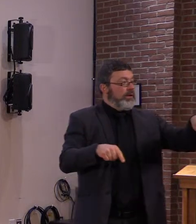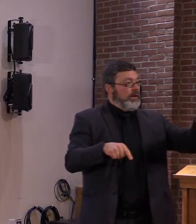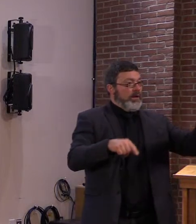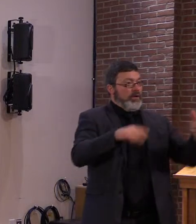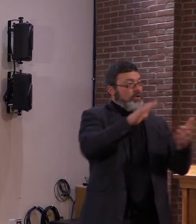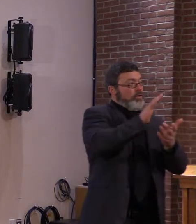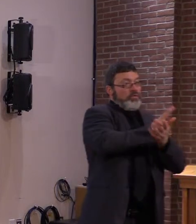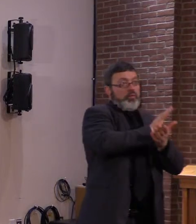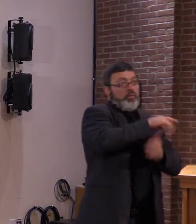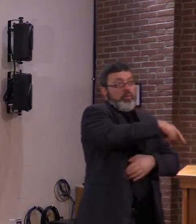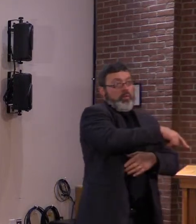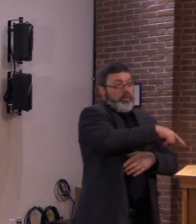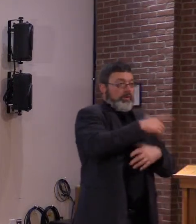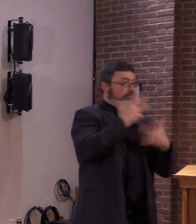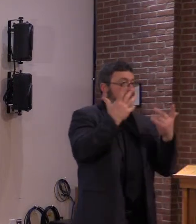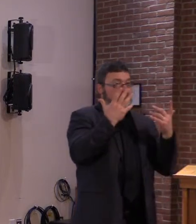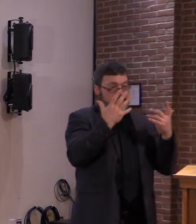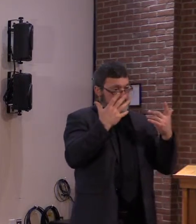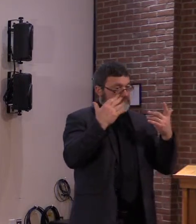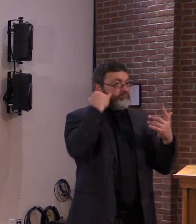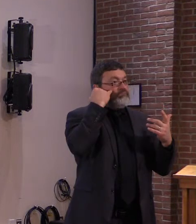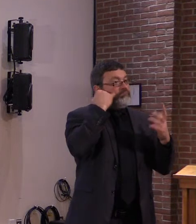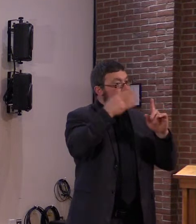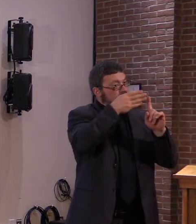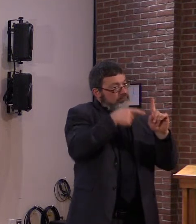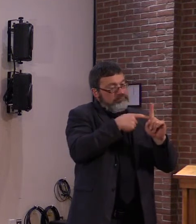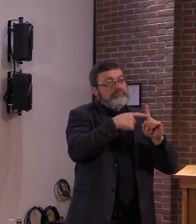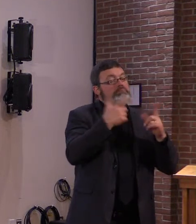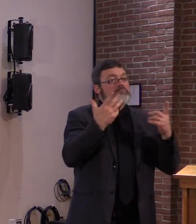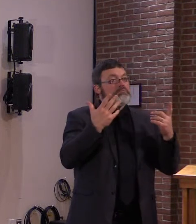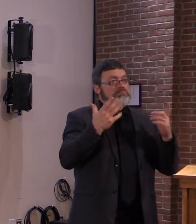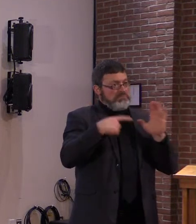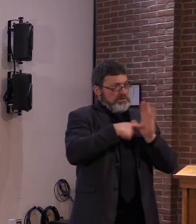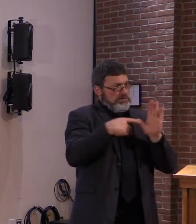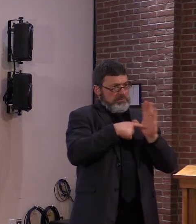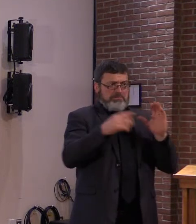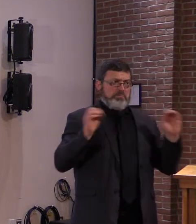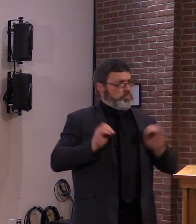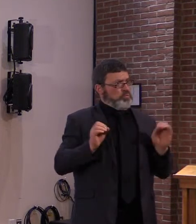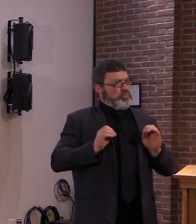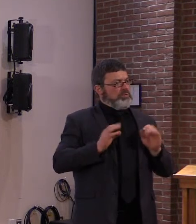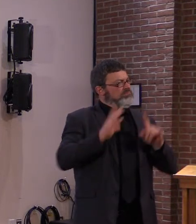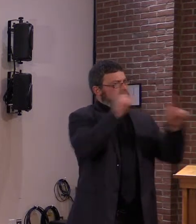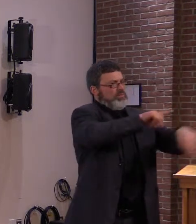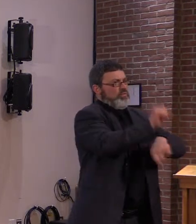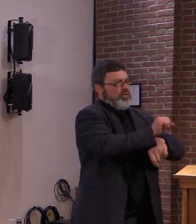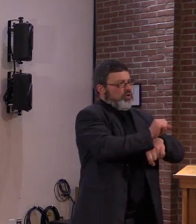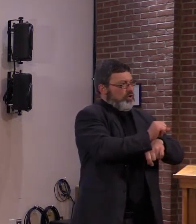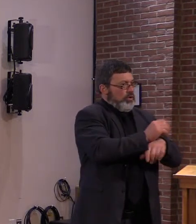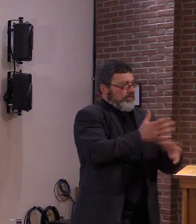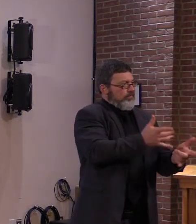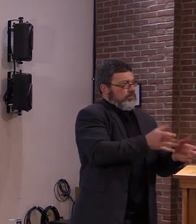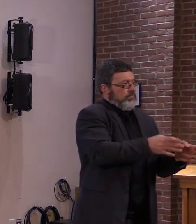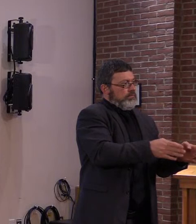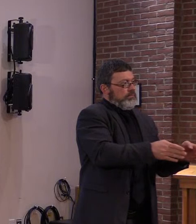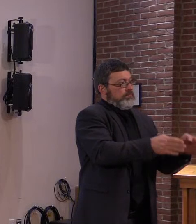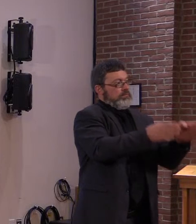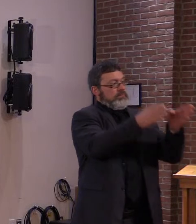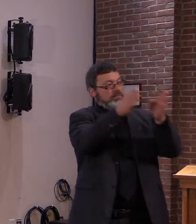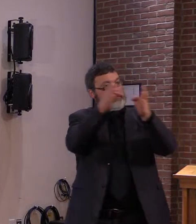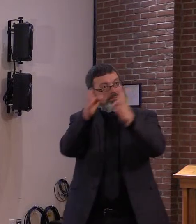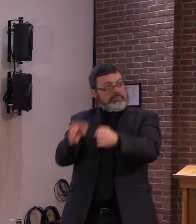Dr. Levine, the 21 positive results from the surveillance testing in public schools,